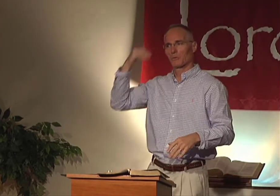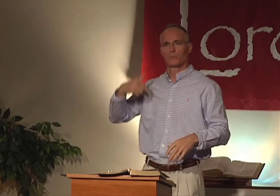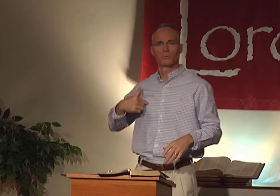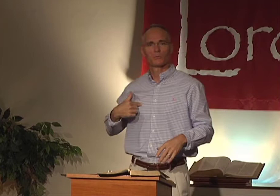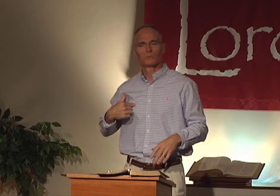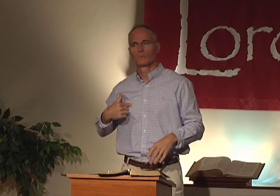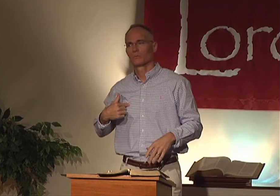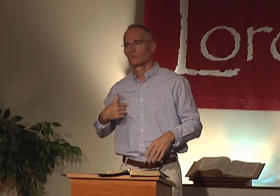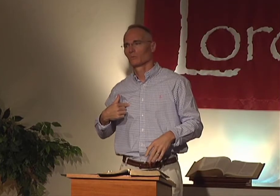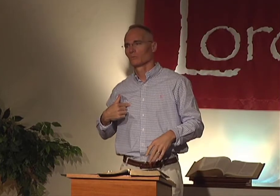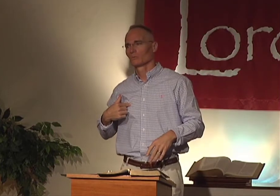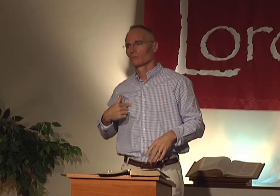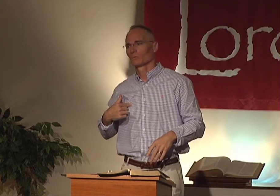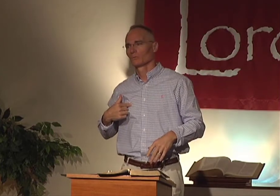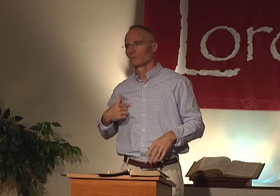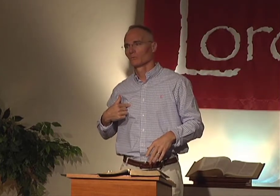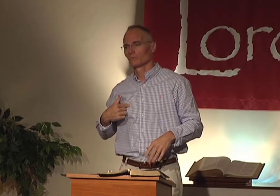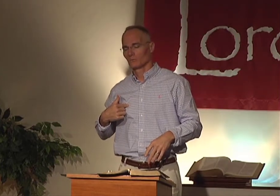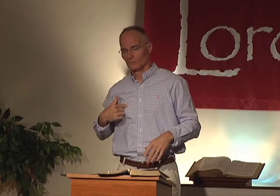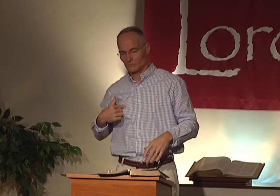Because we think we know it all.